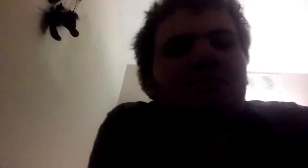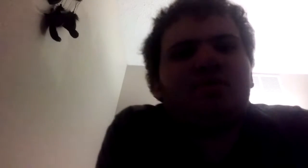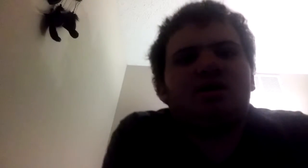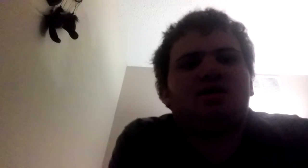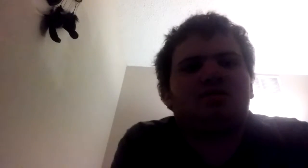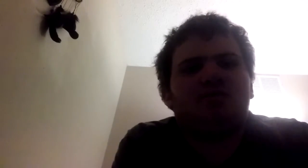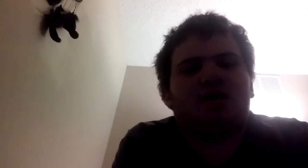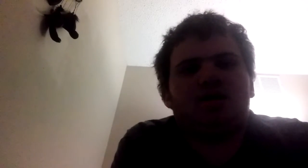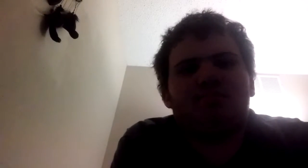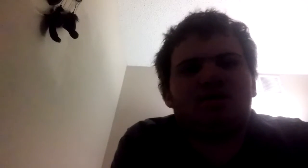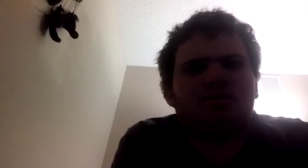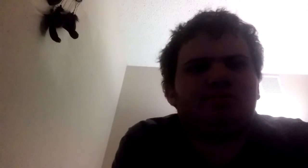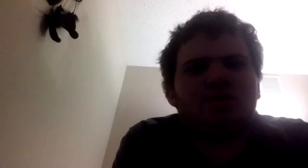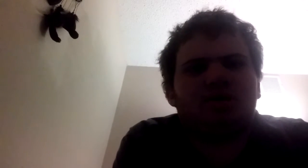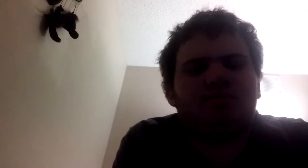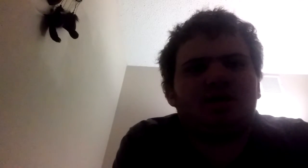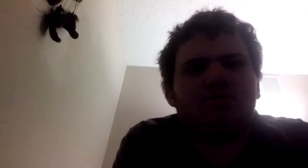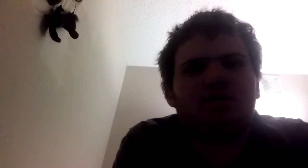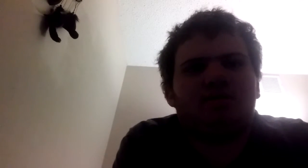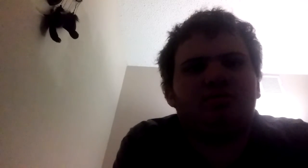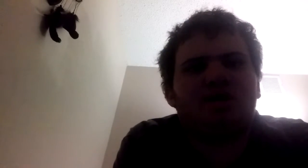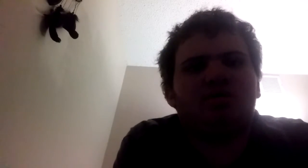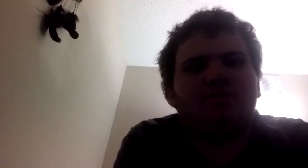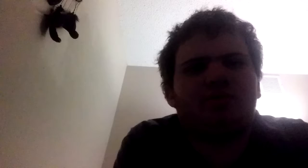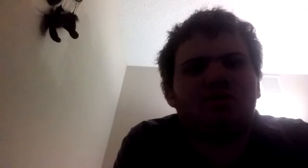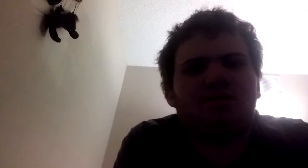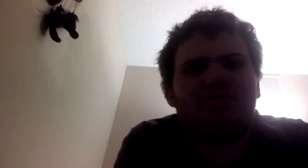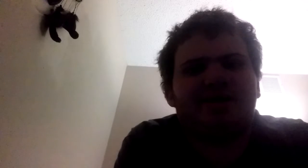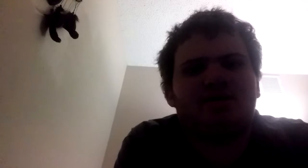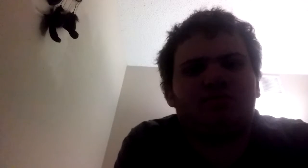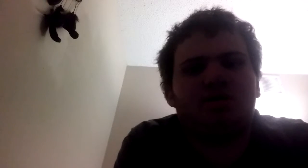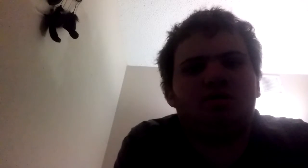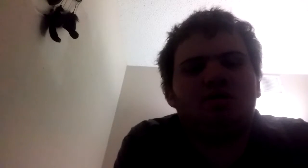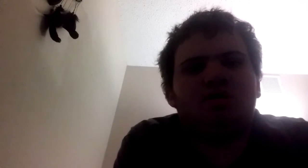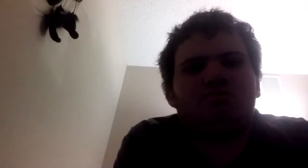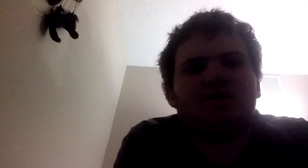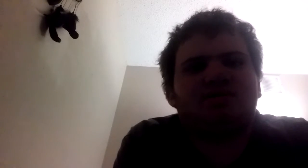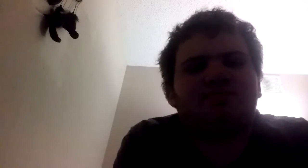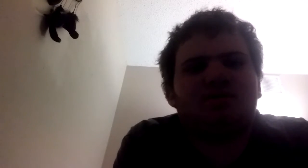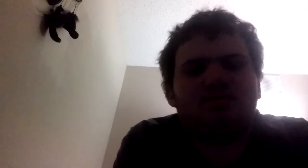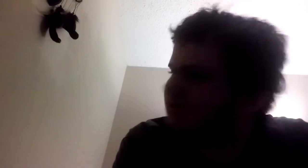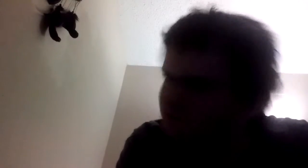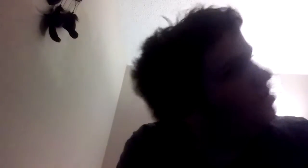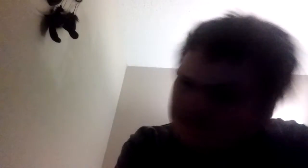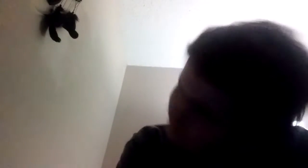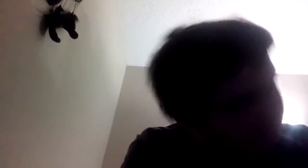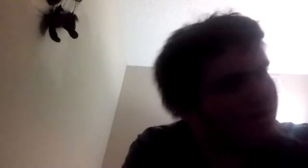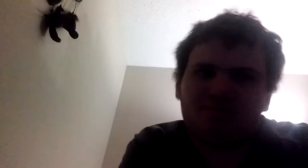Hey everybody, it's me, McKay, back again with another video. I know it's been a while since the last one, but it's just because, sorry, my